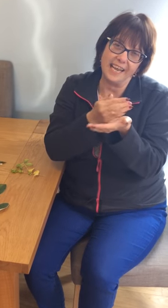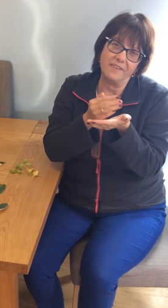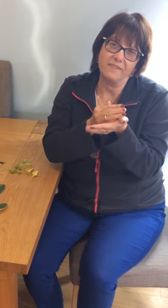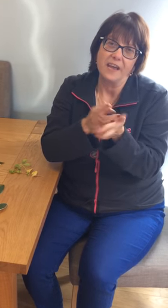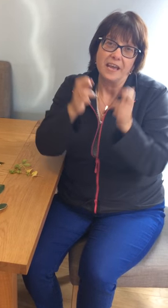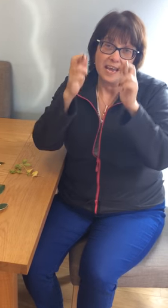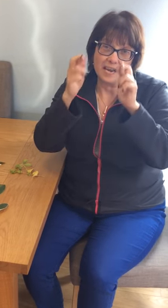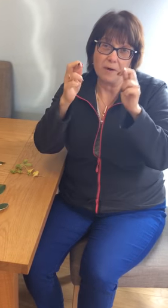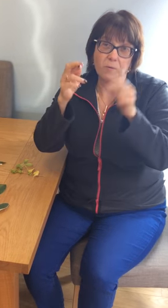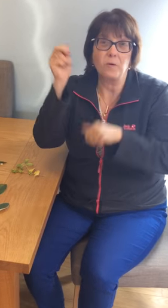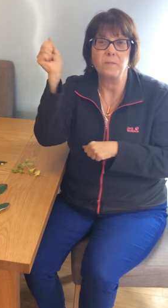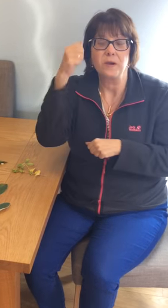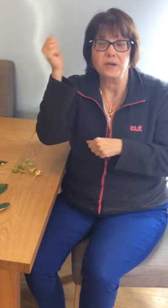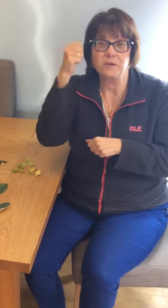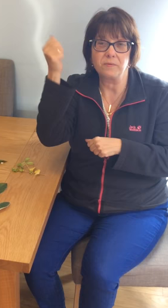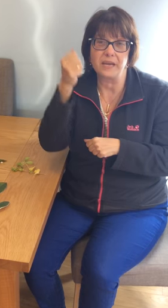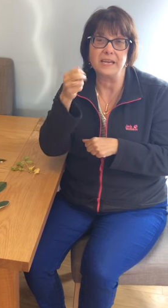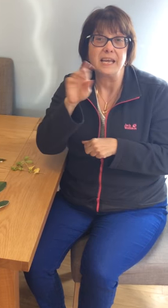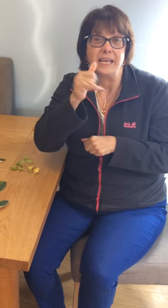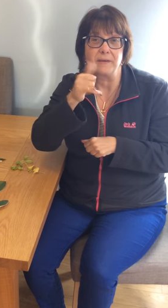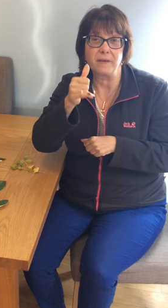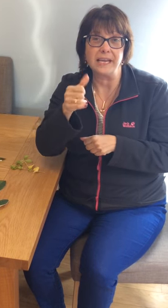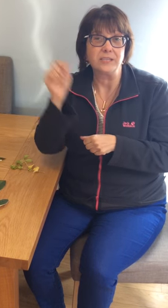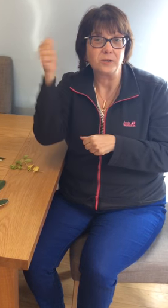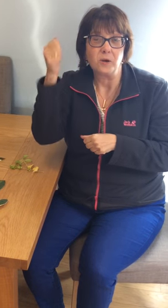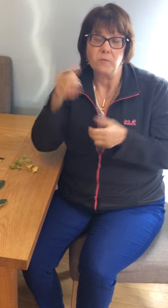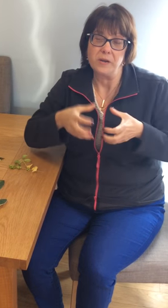Stay safe. And I hope you win. You might win a